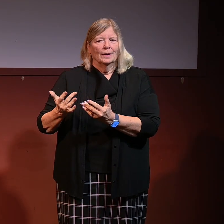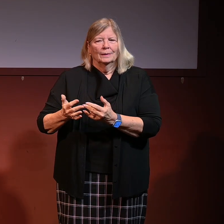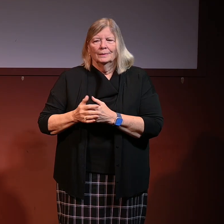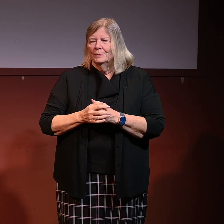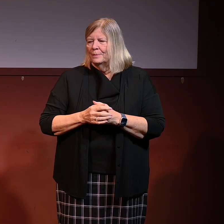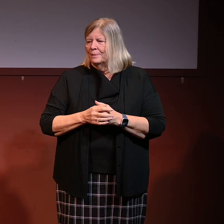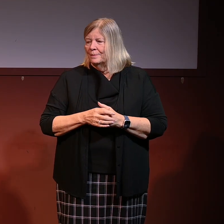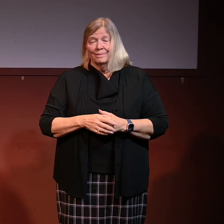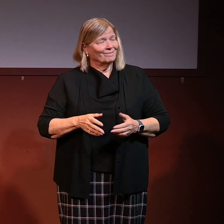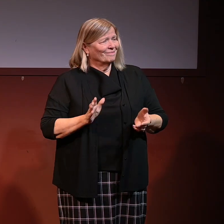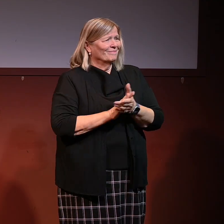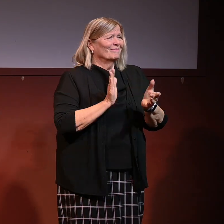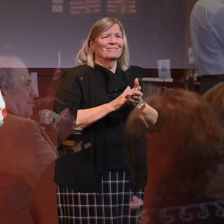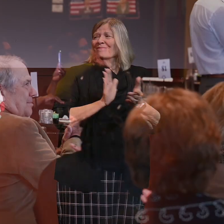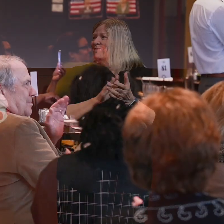All right.